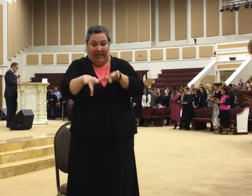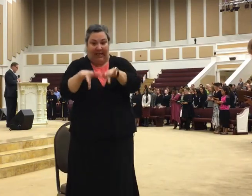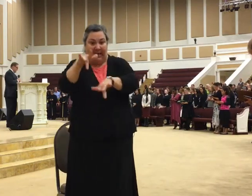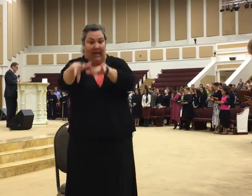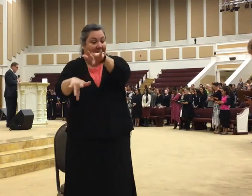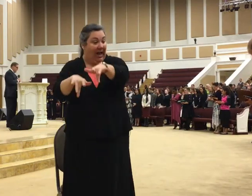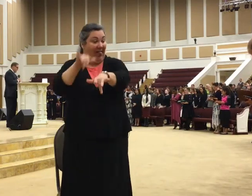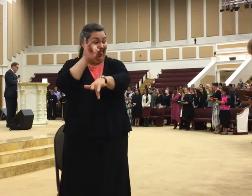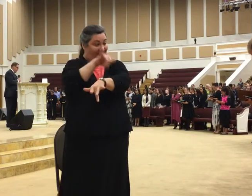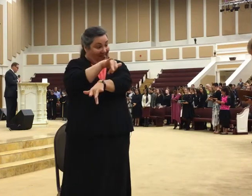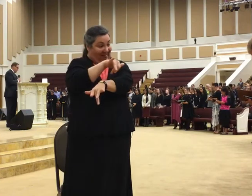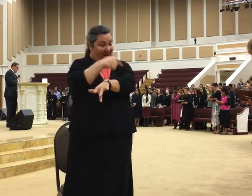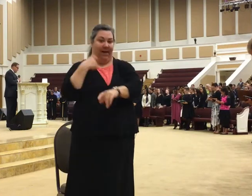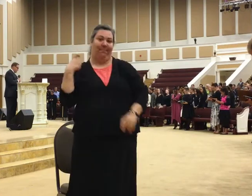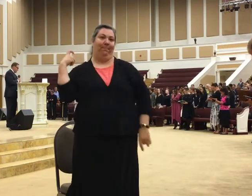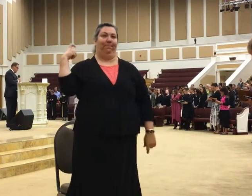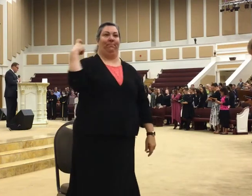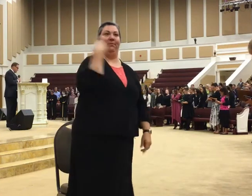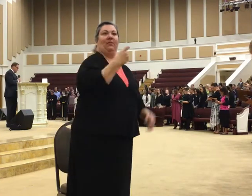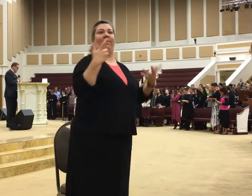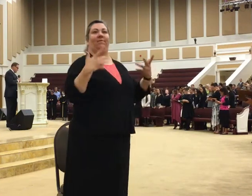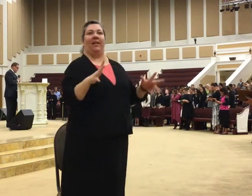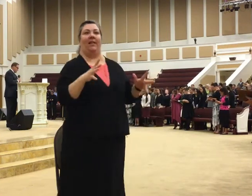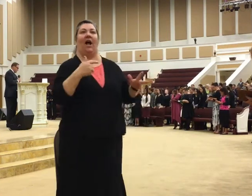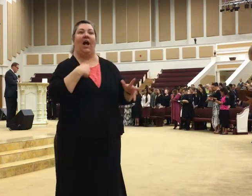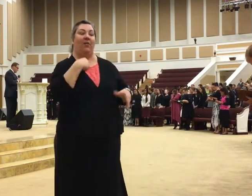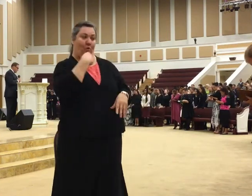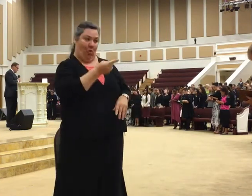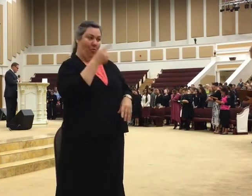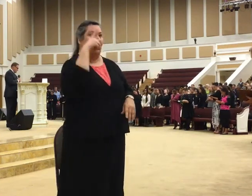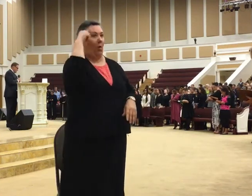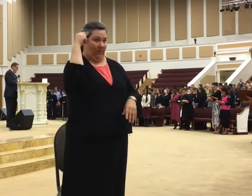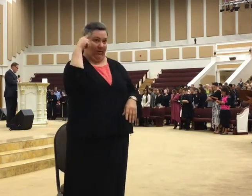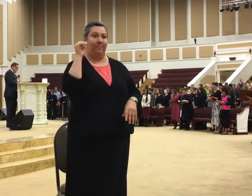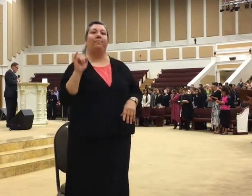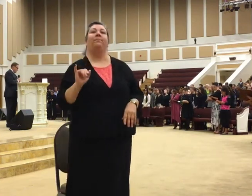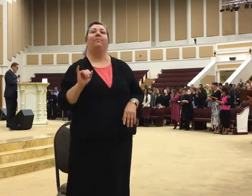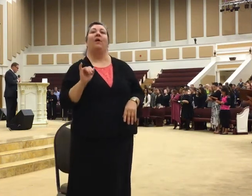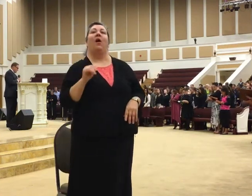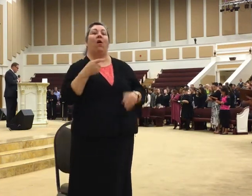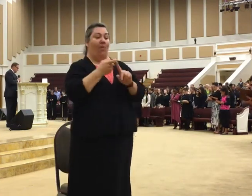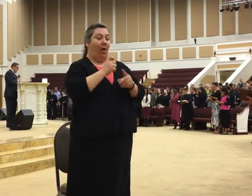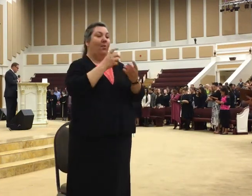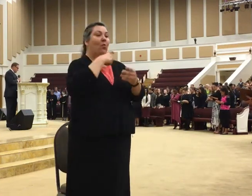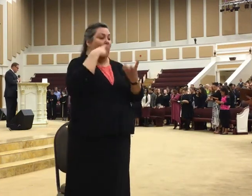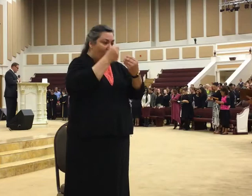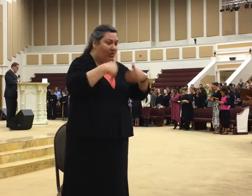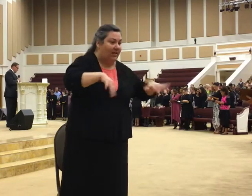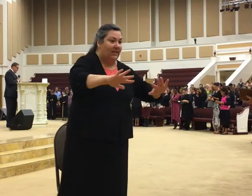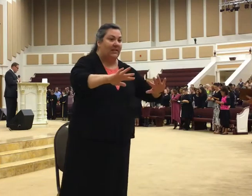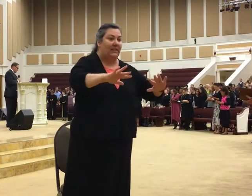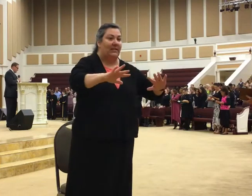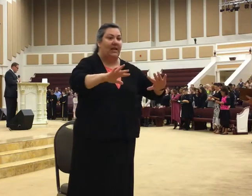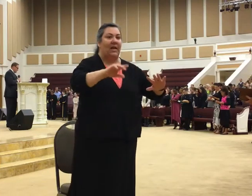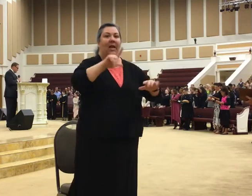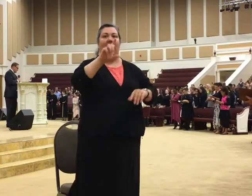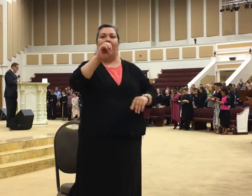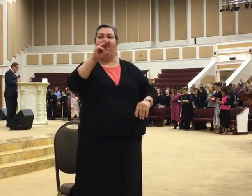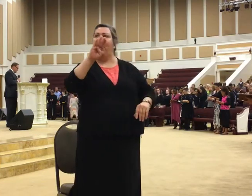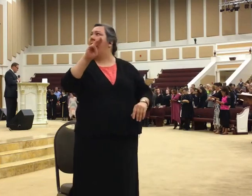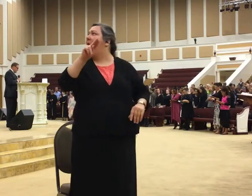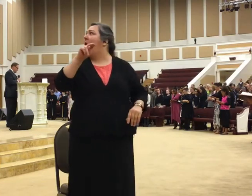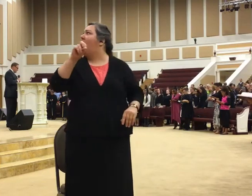that have I given unto you, as I said unto Moses. From the wilderness and this Lebanon, even unto